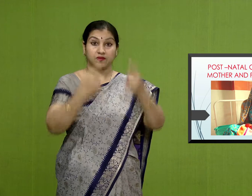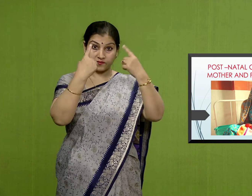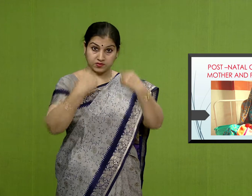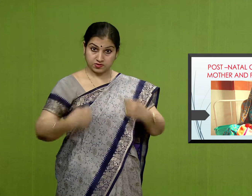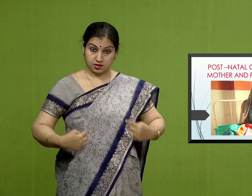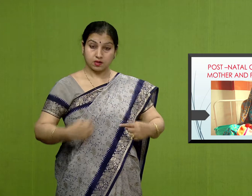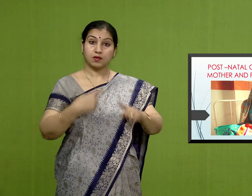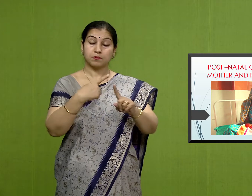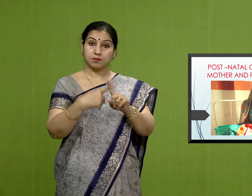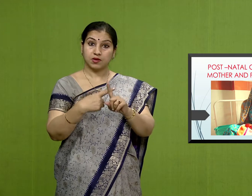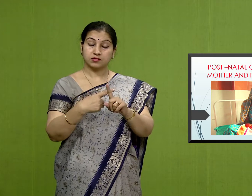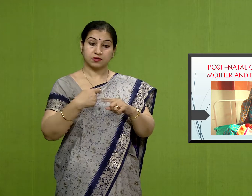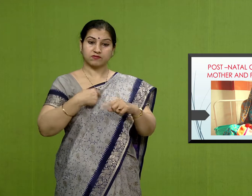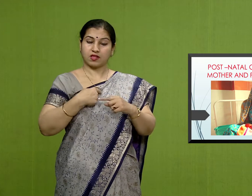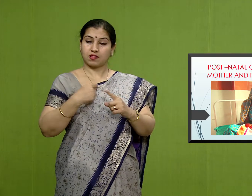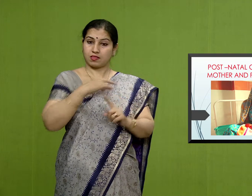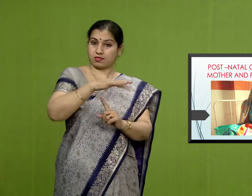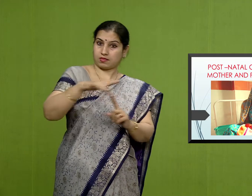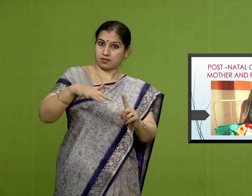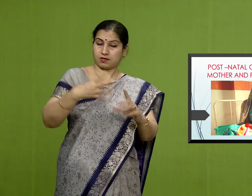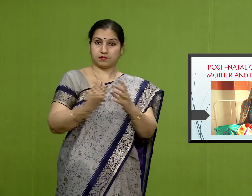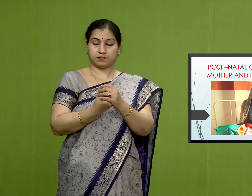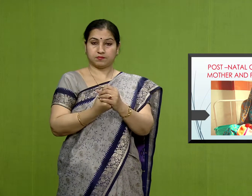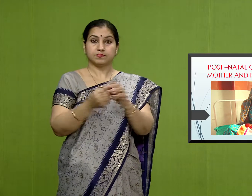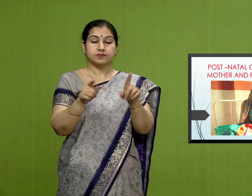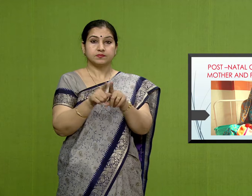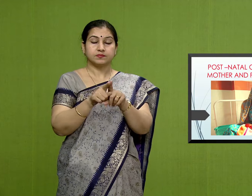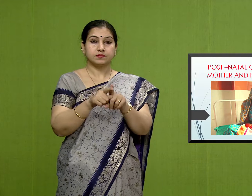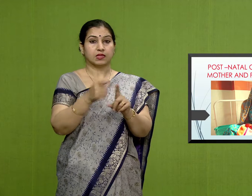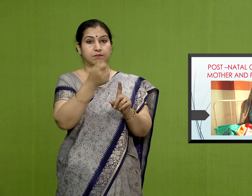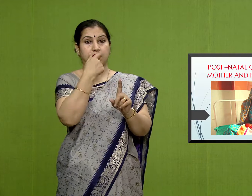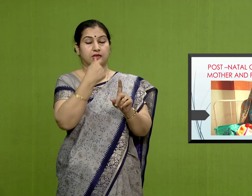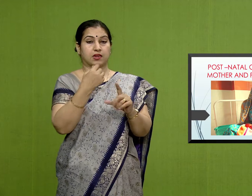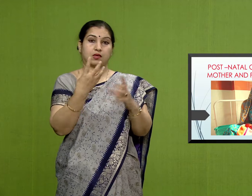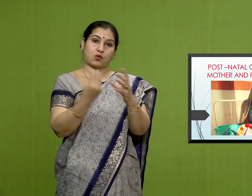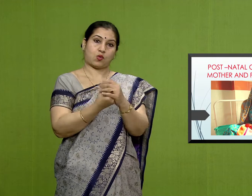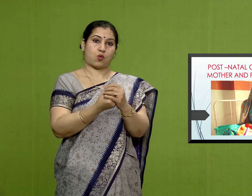physically, emotionally, and medically.